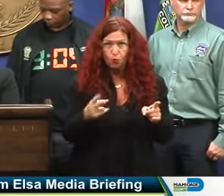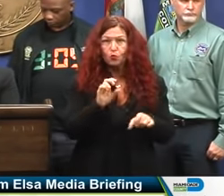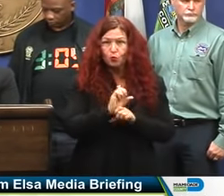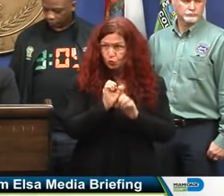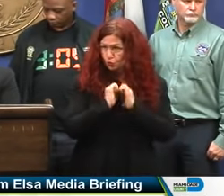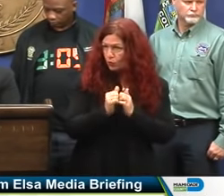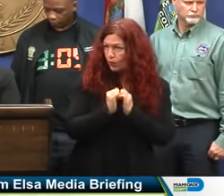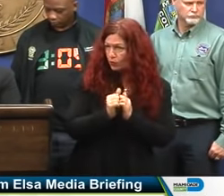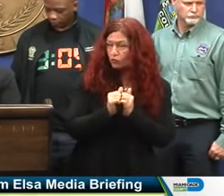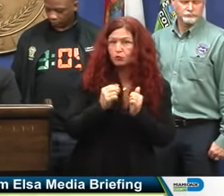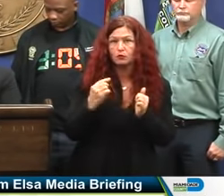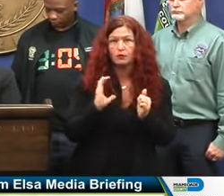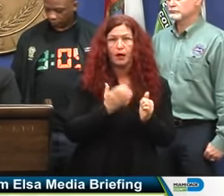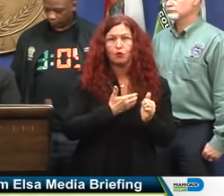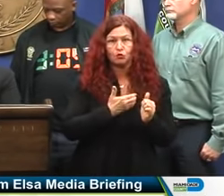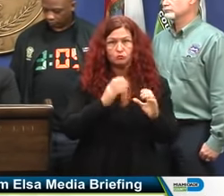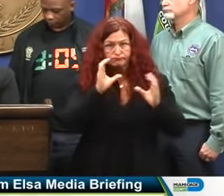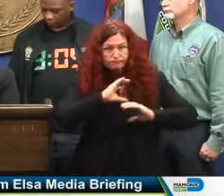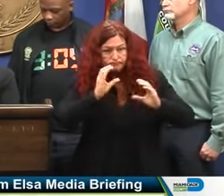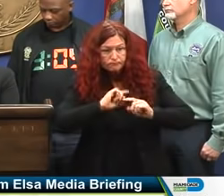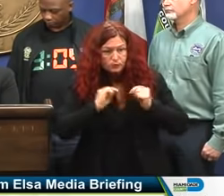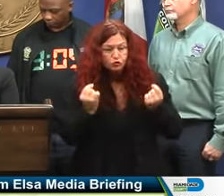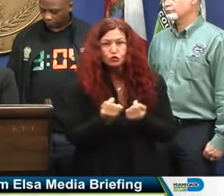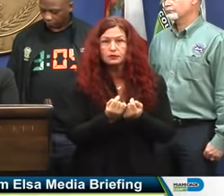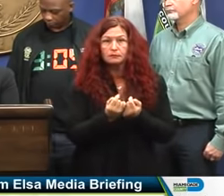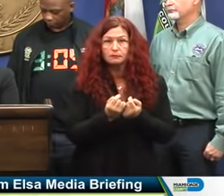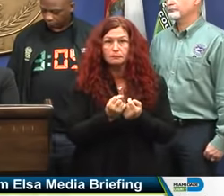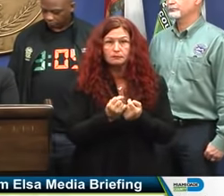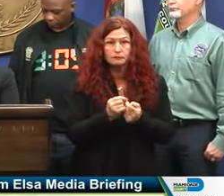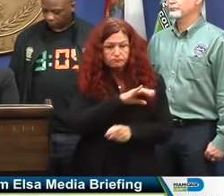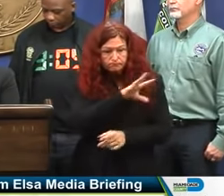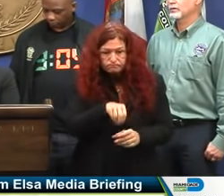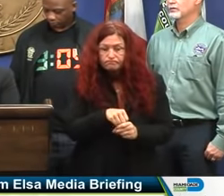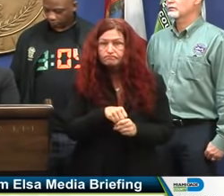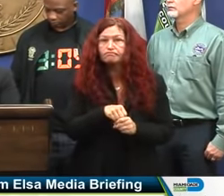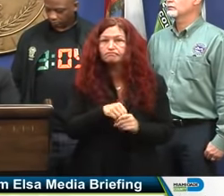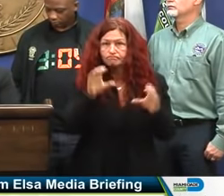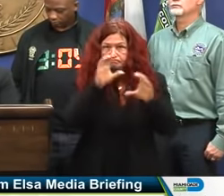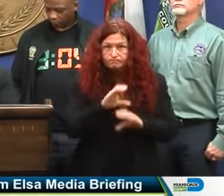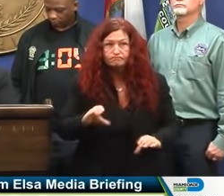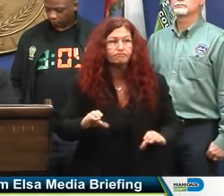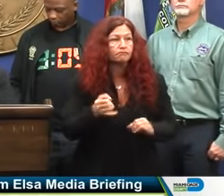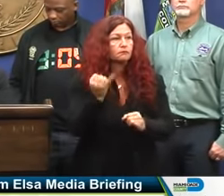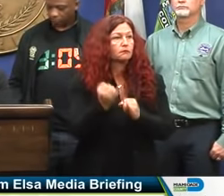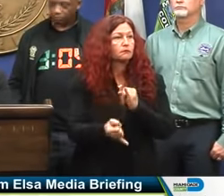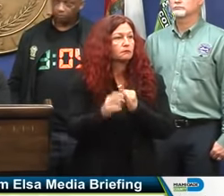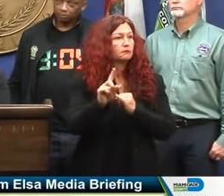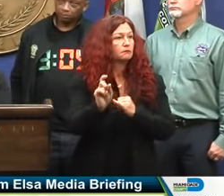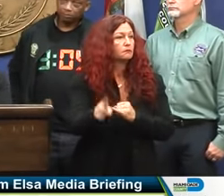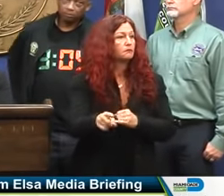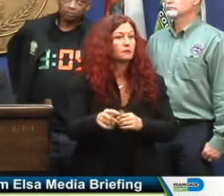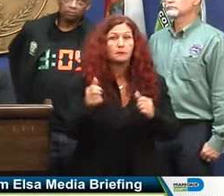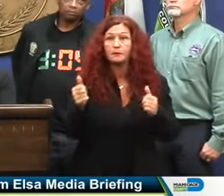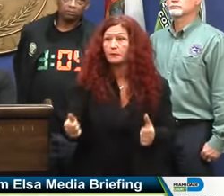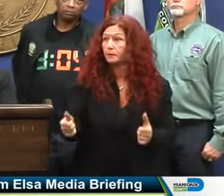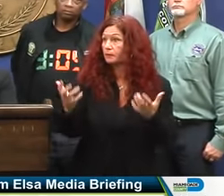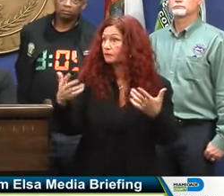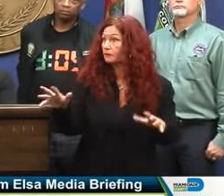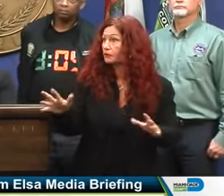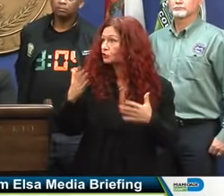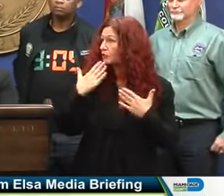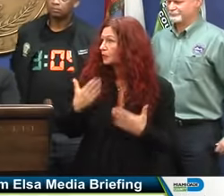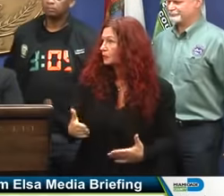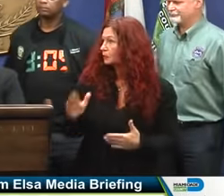and were fully involved in the search and rescue operation. One final question. We're good. Thank you very much,